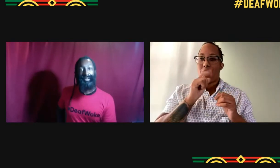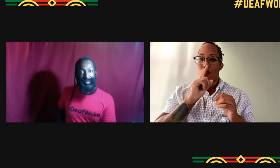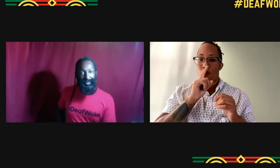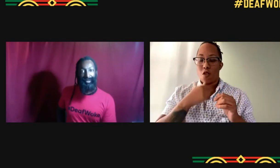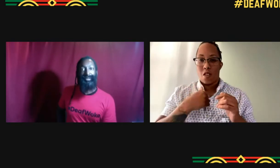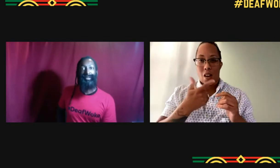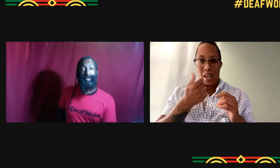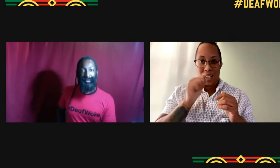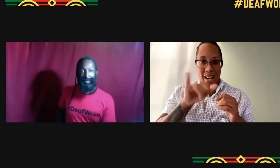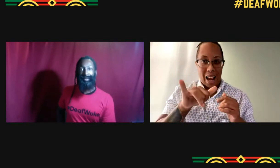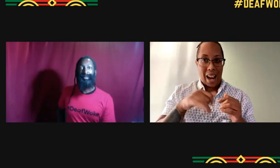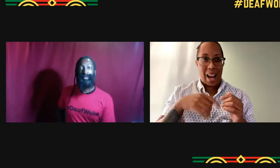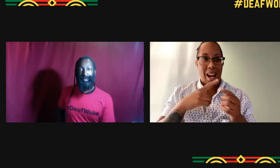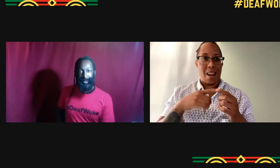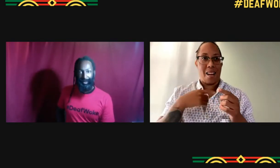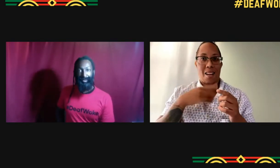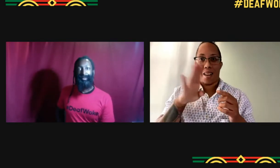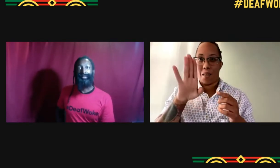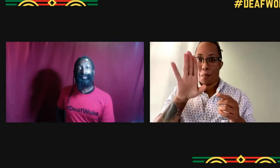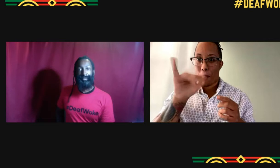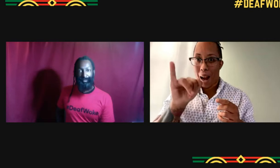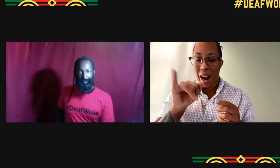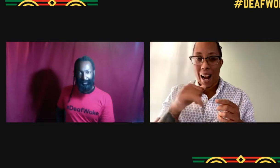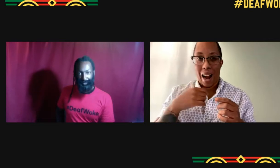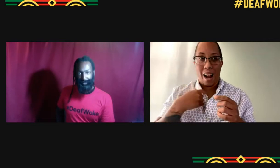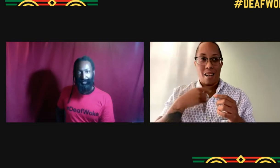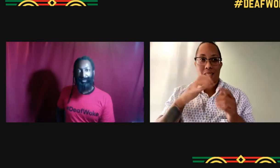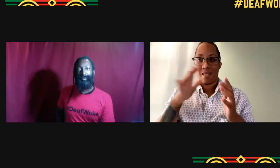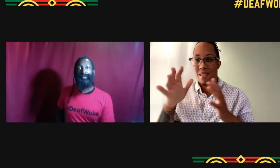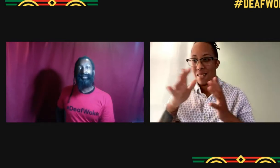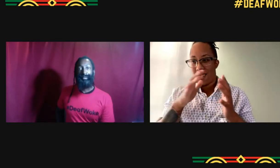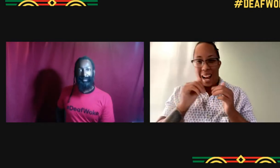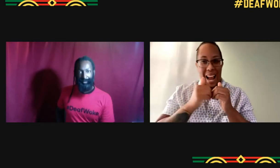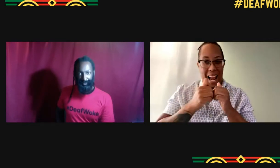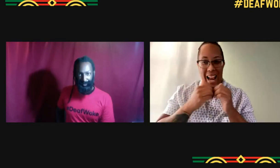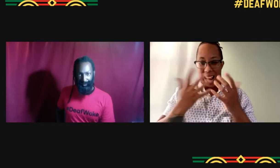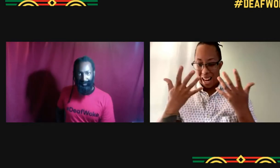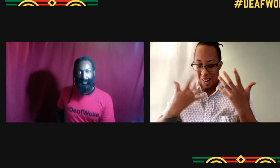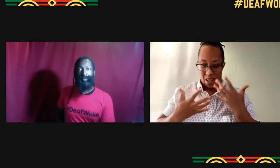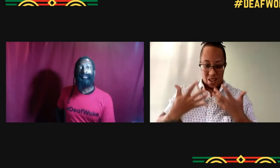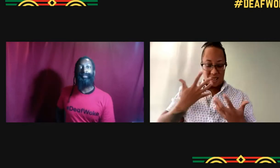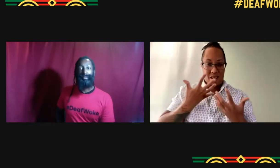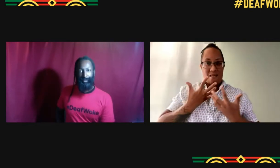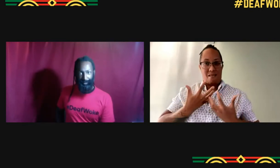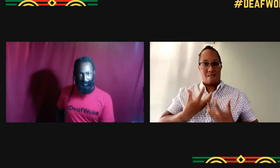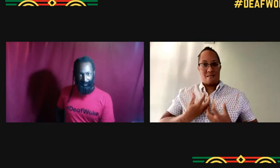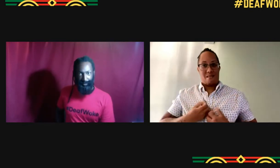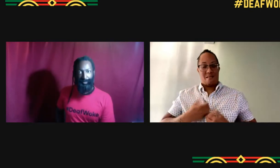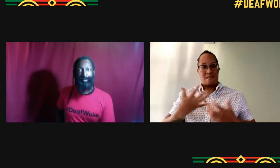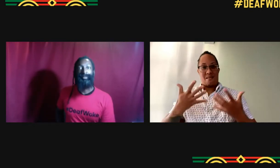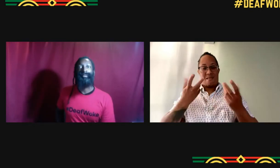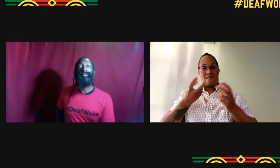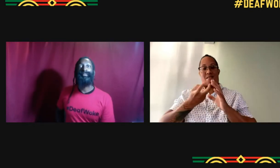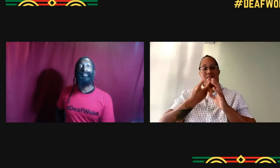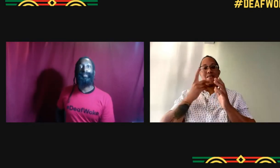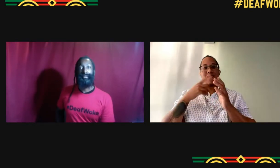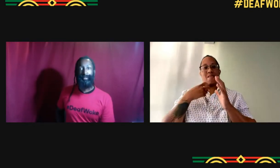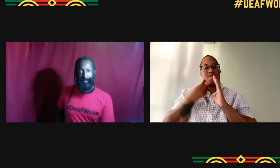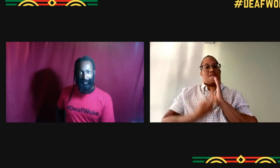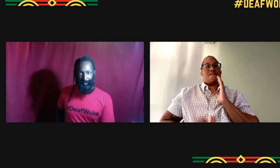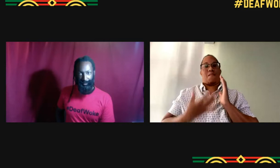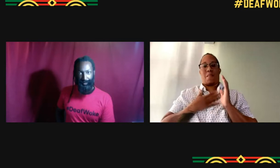And it's like, I'm not sure if I'm gay. I'm not sure if I'm bi, my orientation, my who I'm attracted